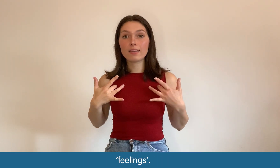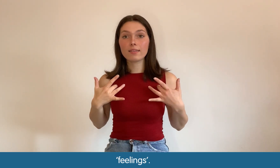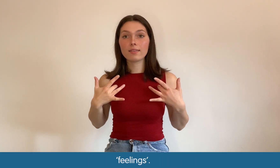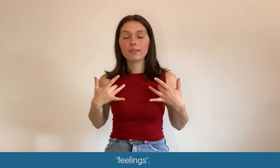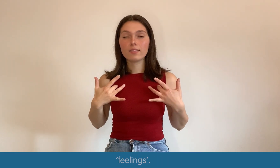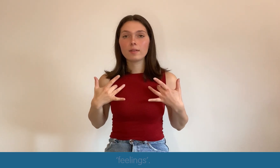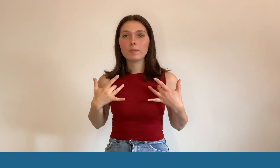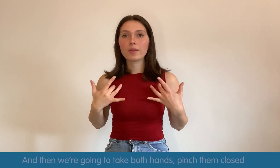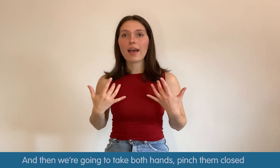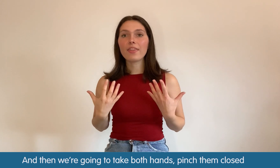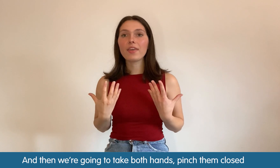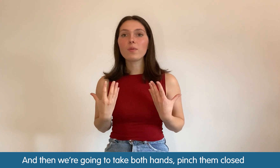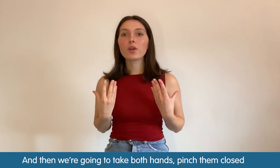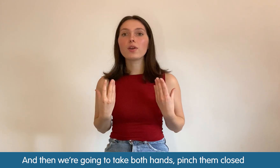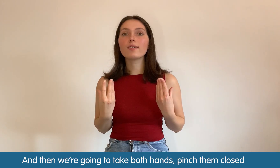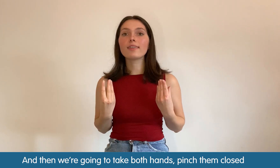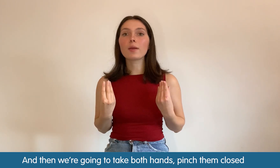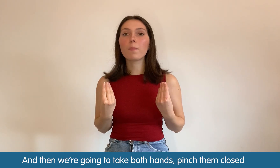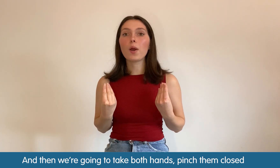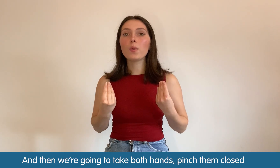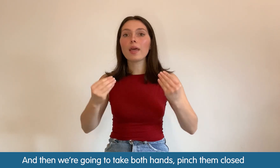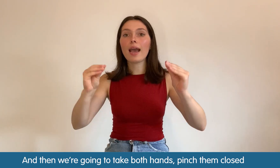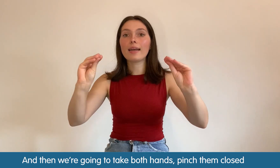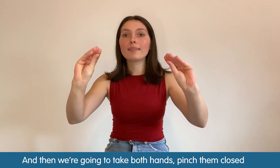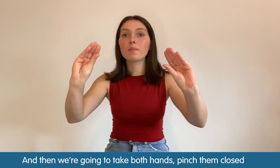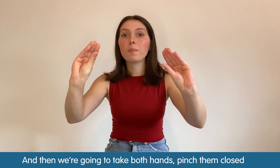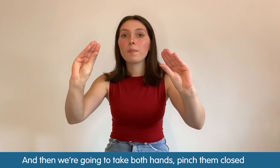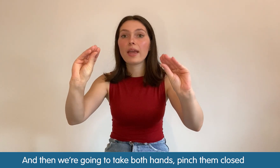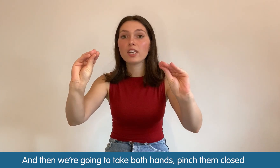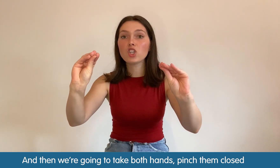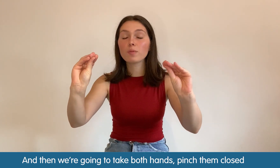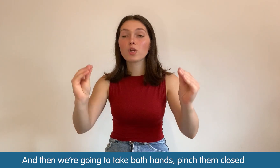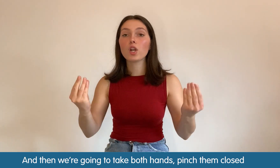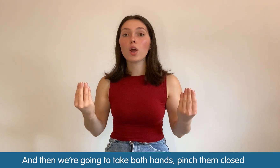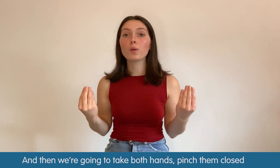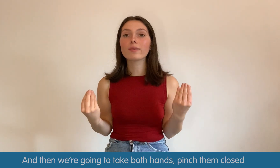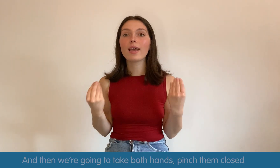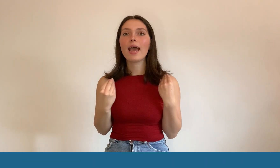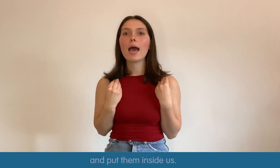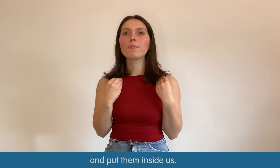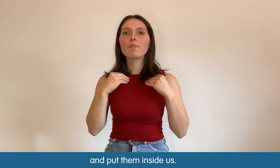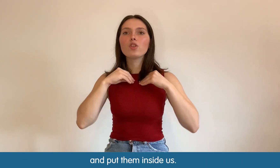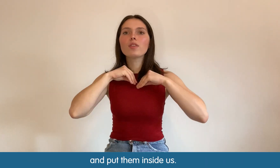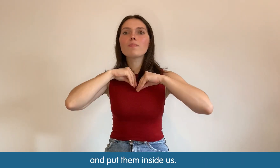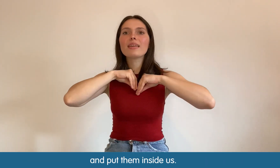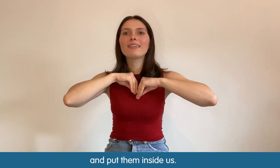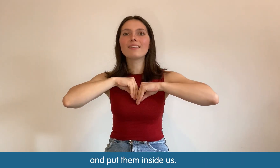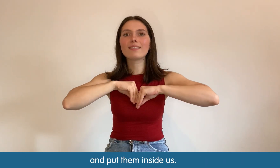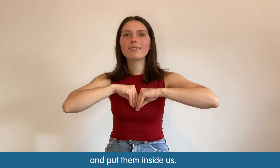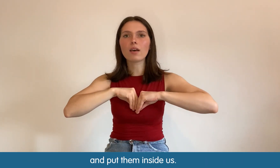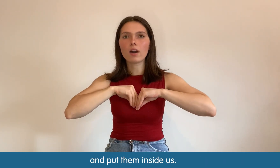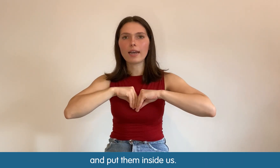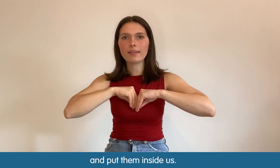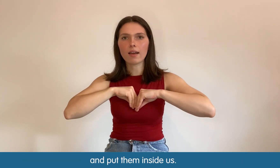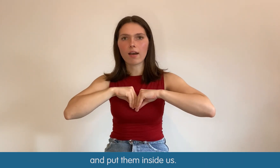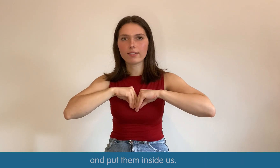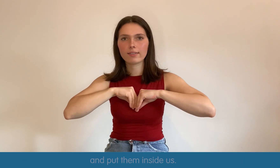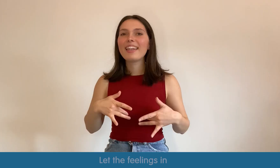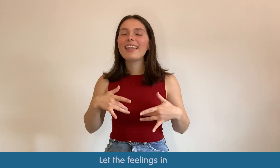feelings, and then we're going to take both hands, pinch them close, and put them inside us.